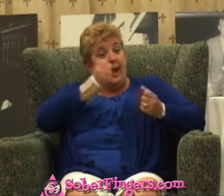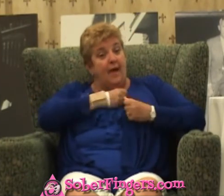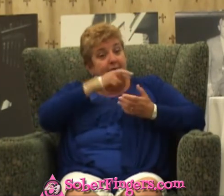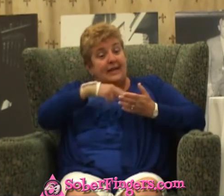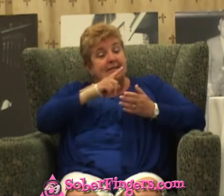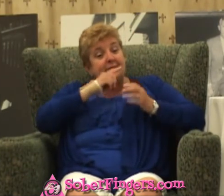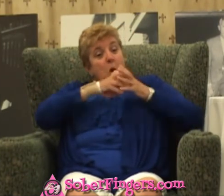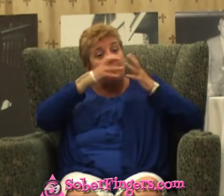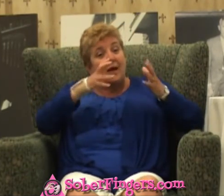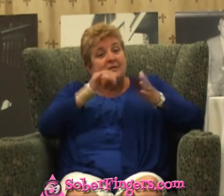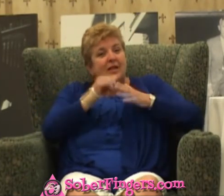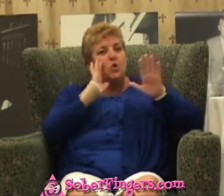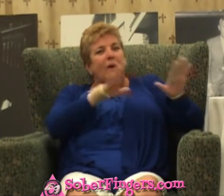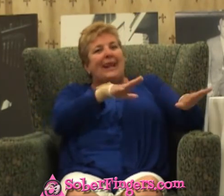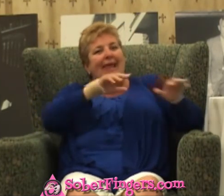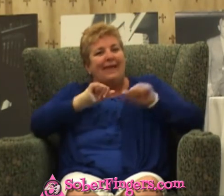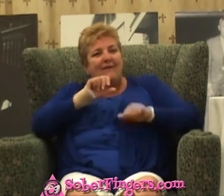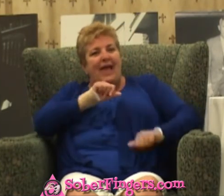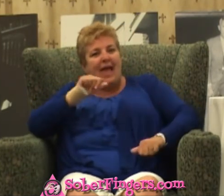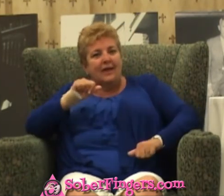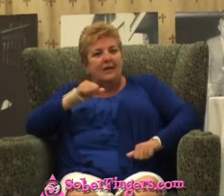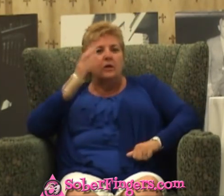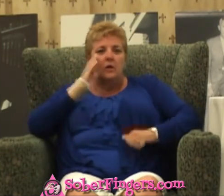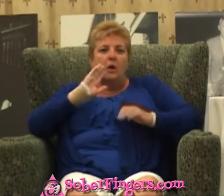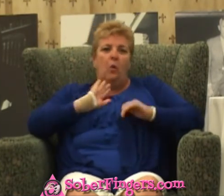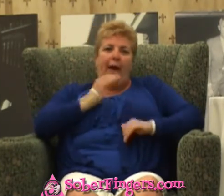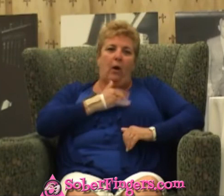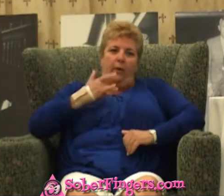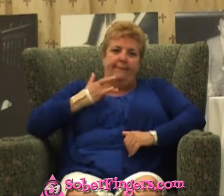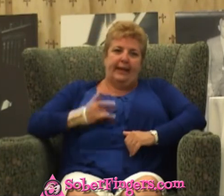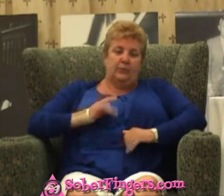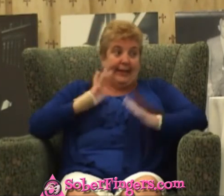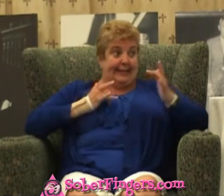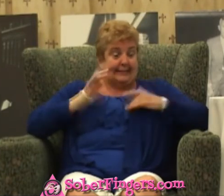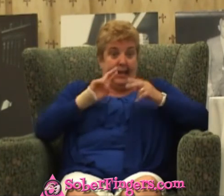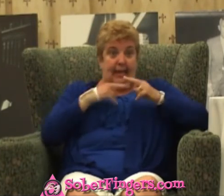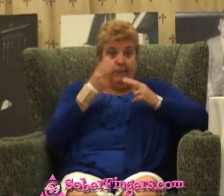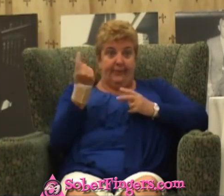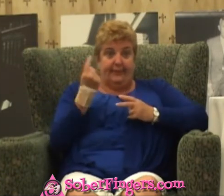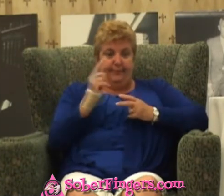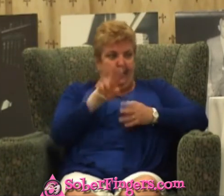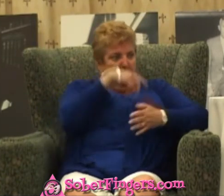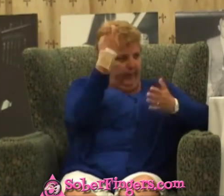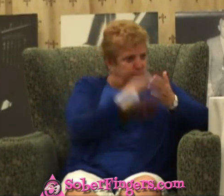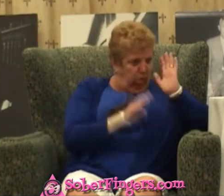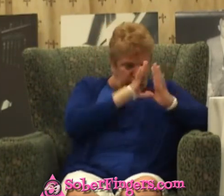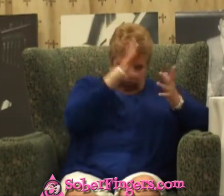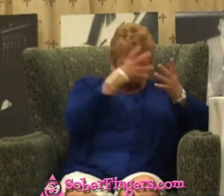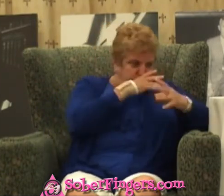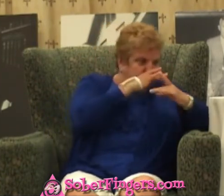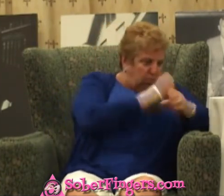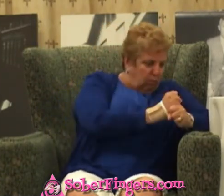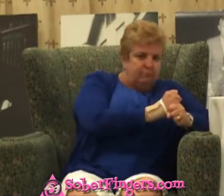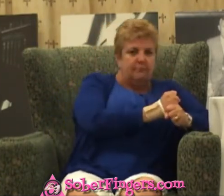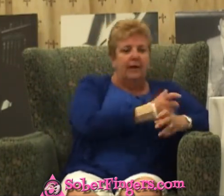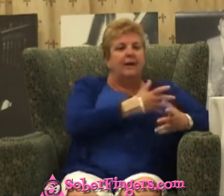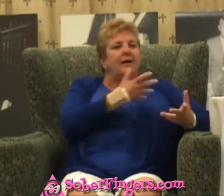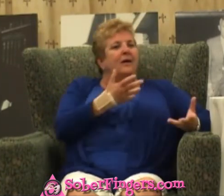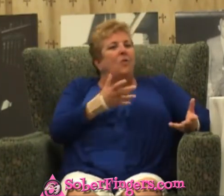know how we get all excited about something. And he said, but I see now today that what had to happen was that little girl who went to North Beach had to step aside